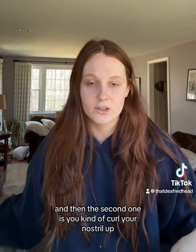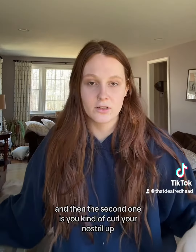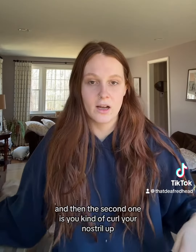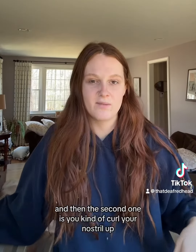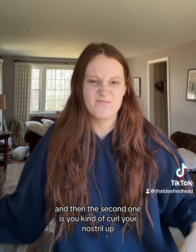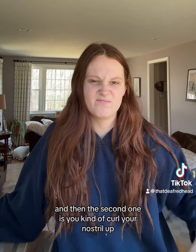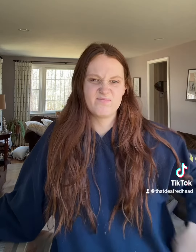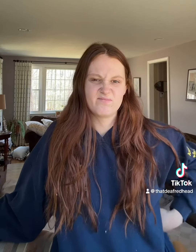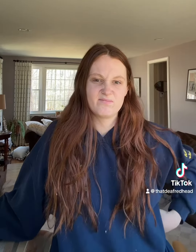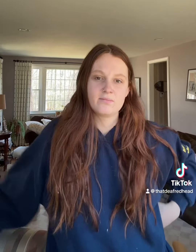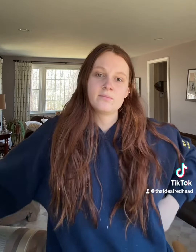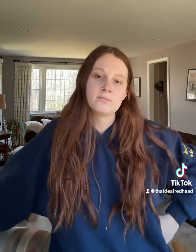up.